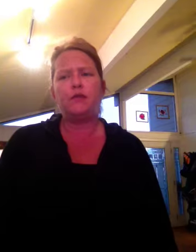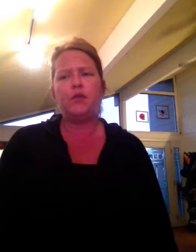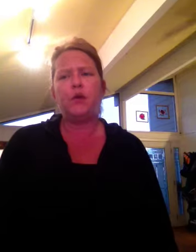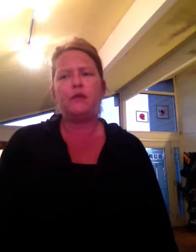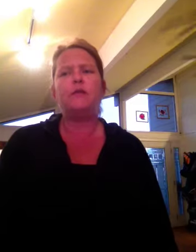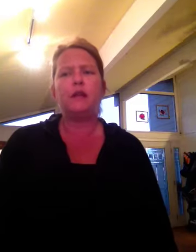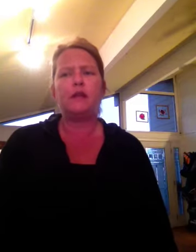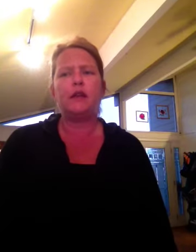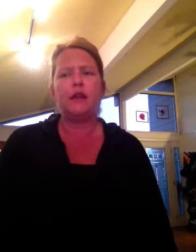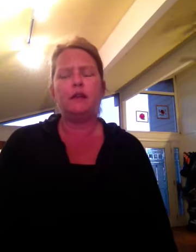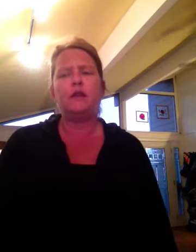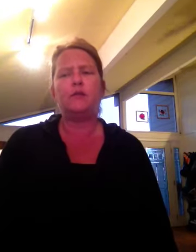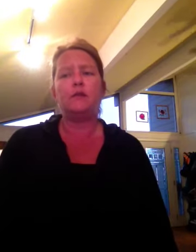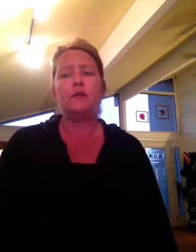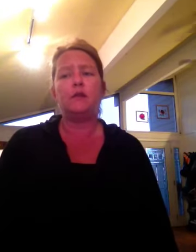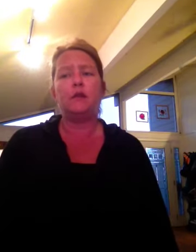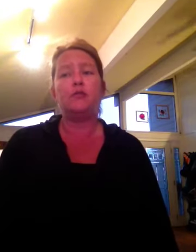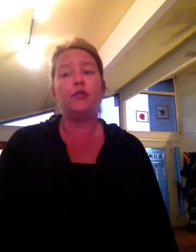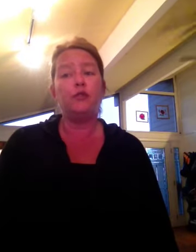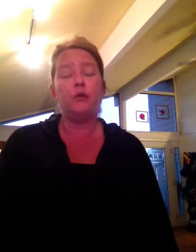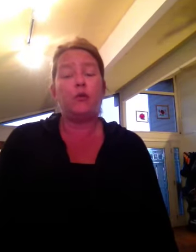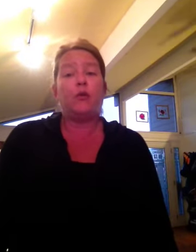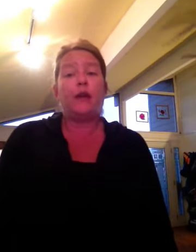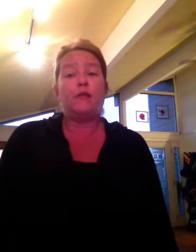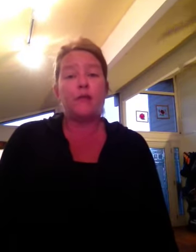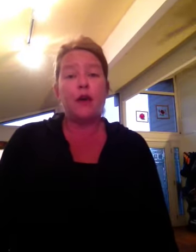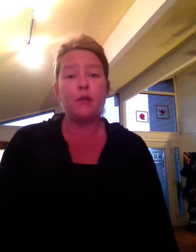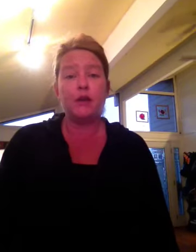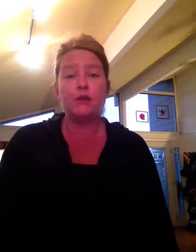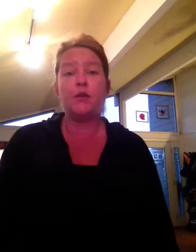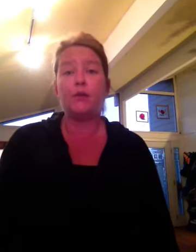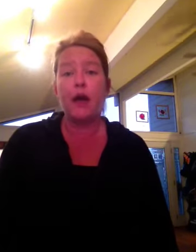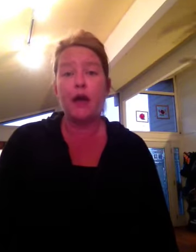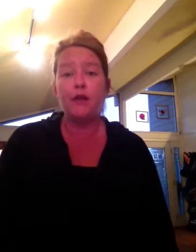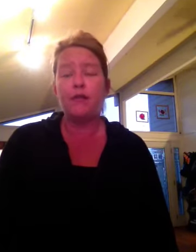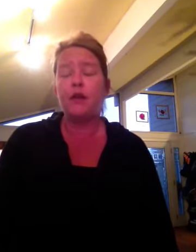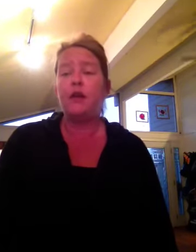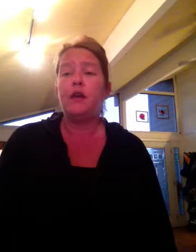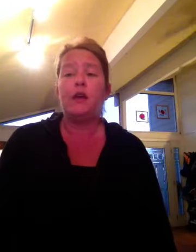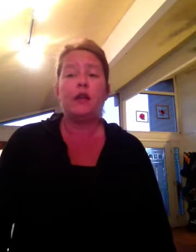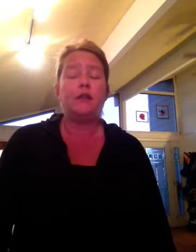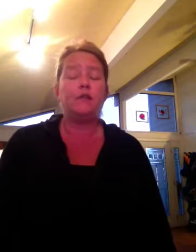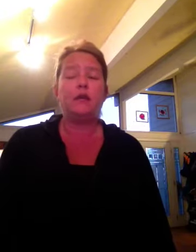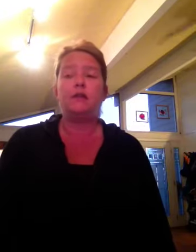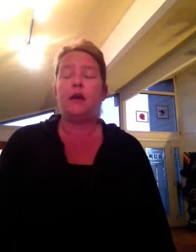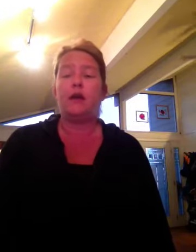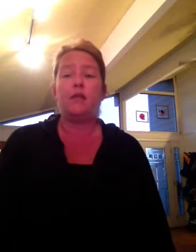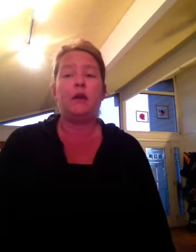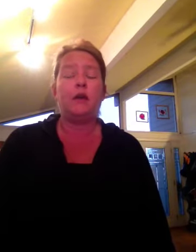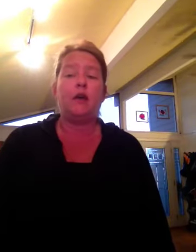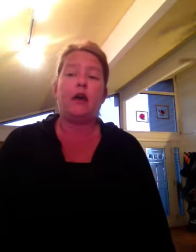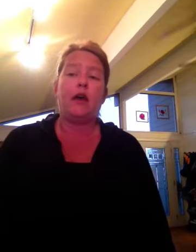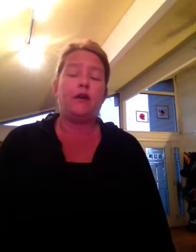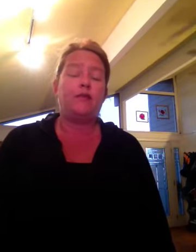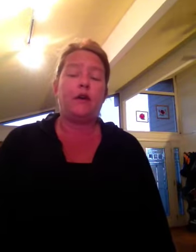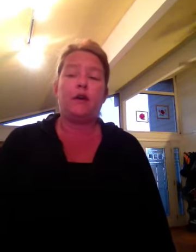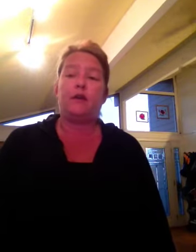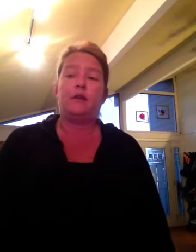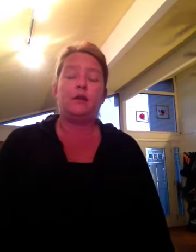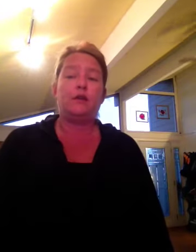for disability and was approved, but we're waiting for that money to arrive. And in the meantime, I've,